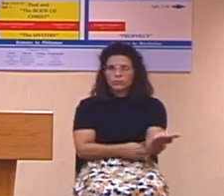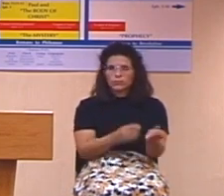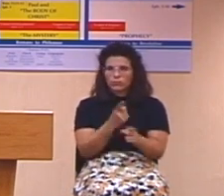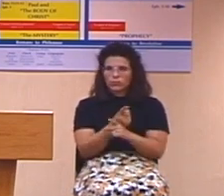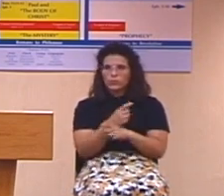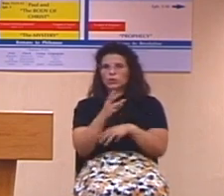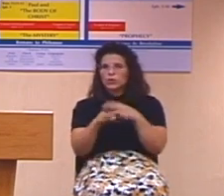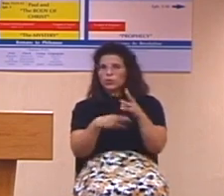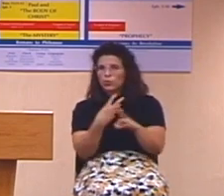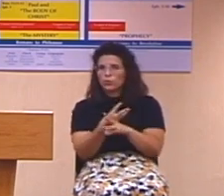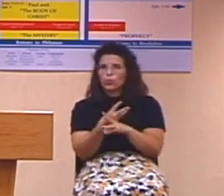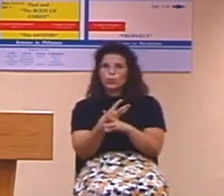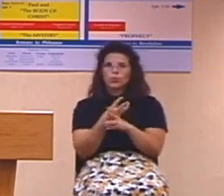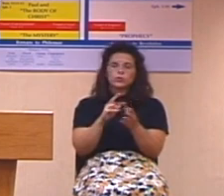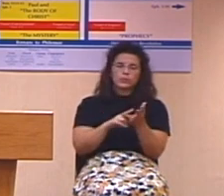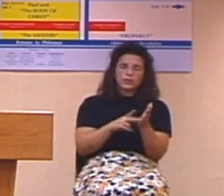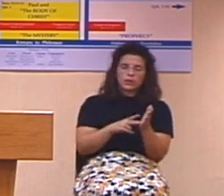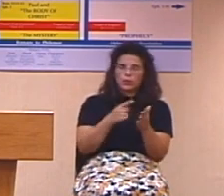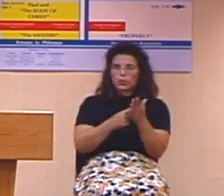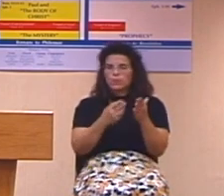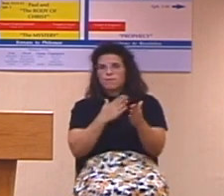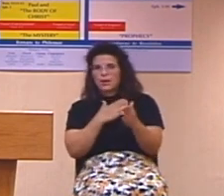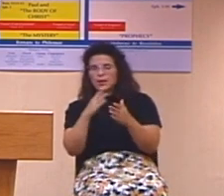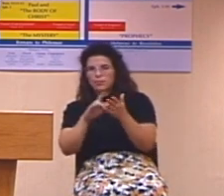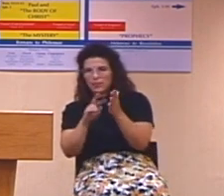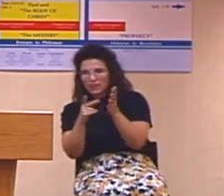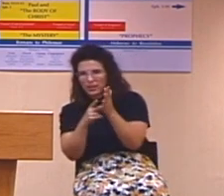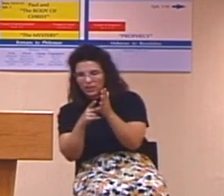the world's definition. What's my definition?